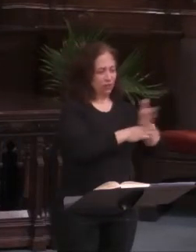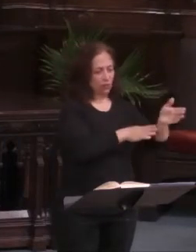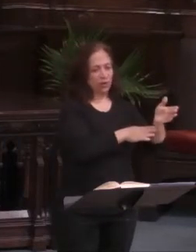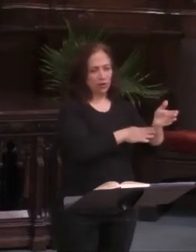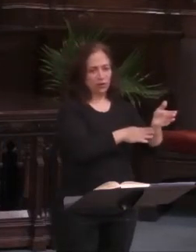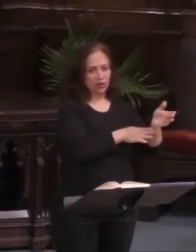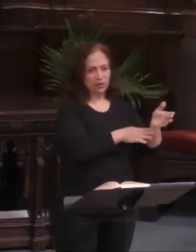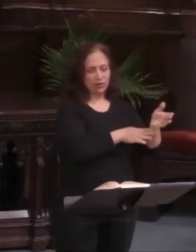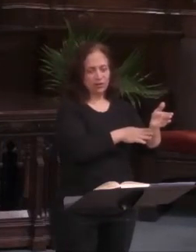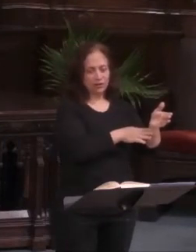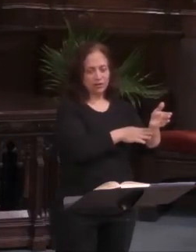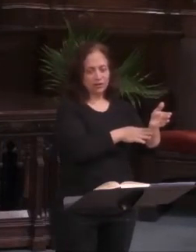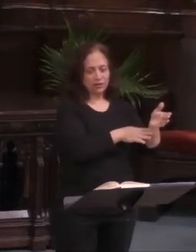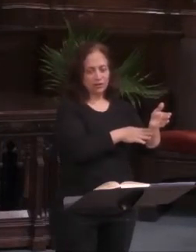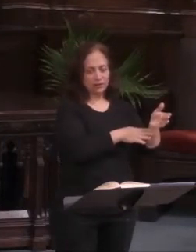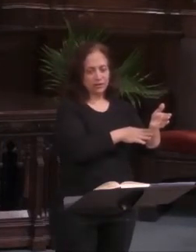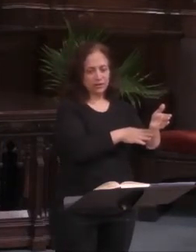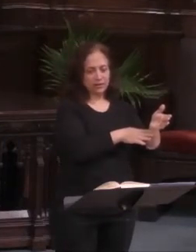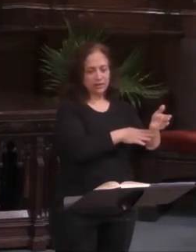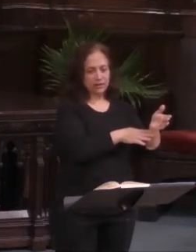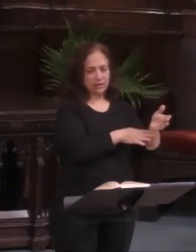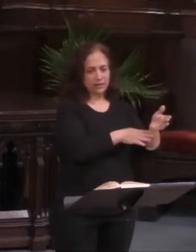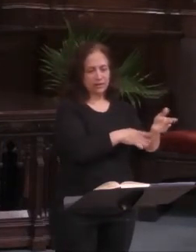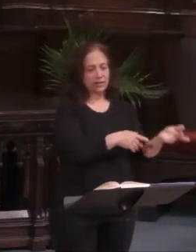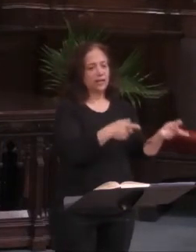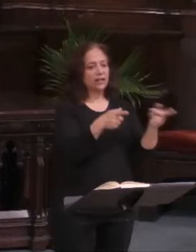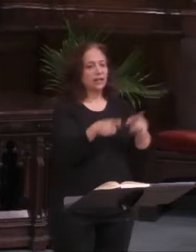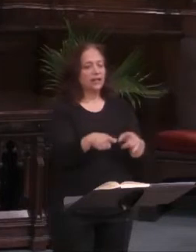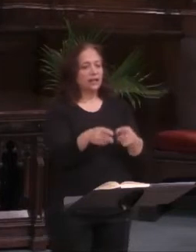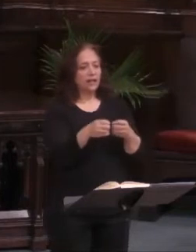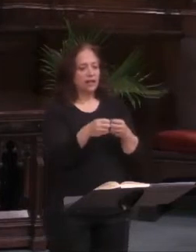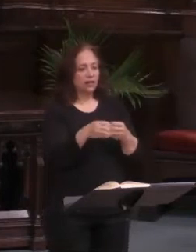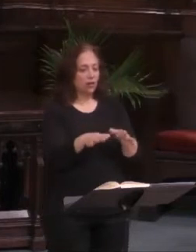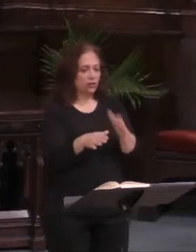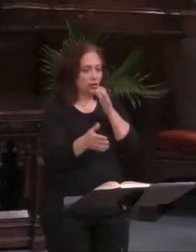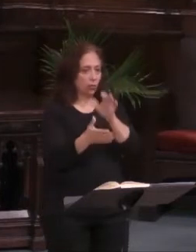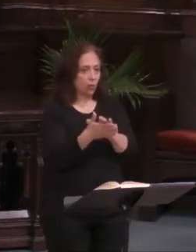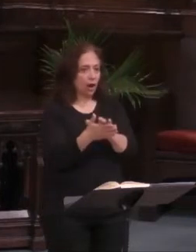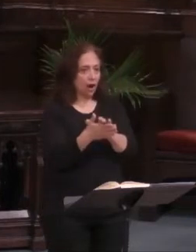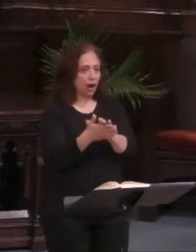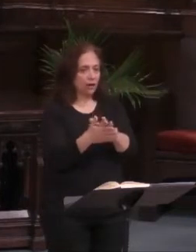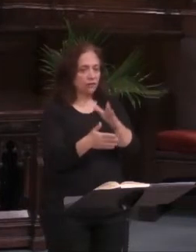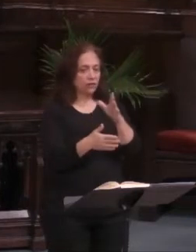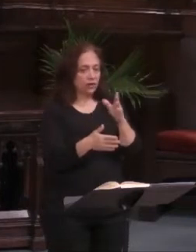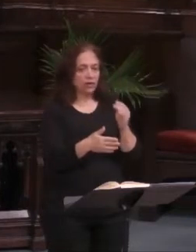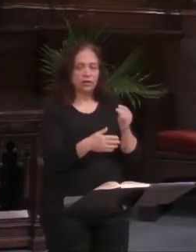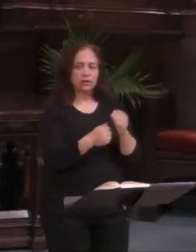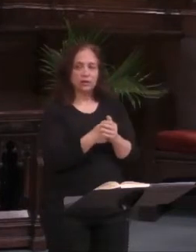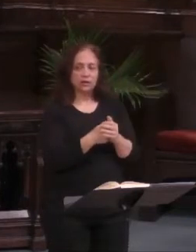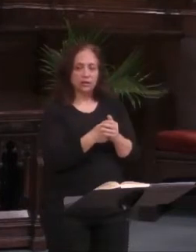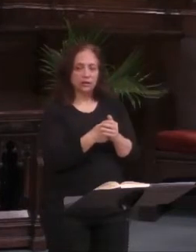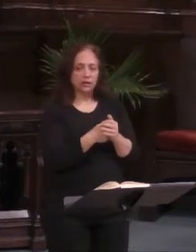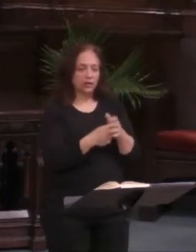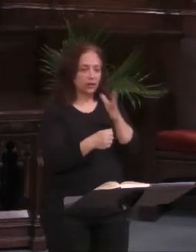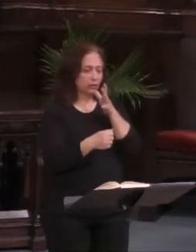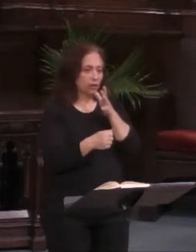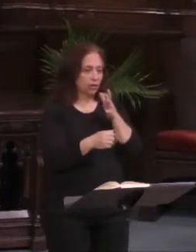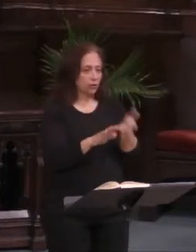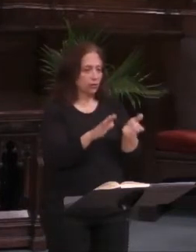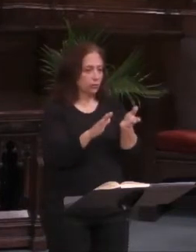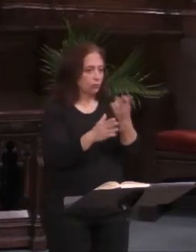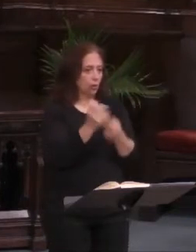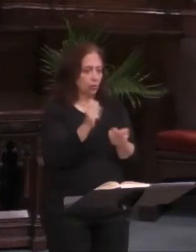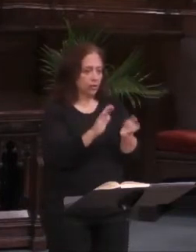career, he then lost his wife and his mother on the